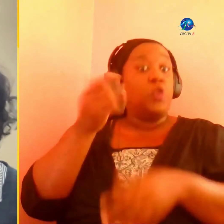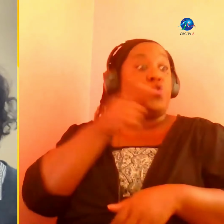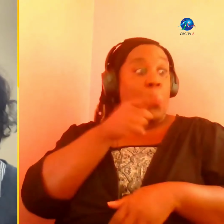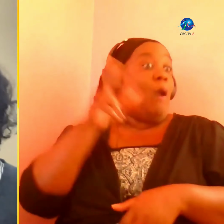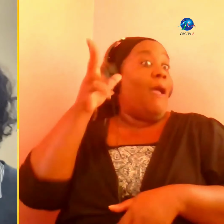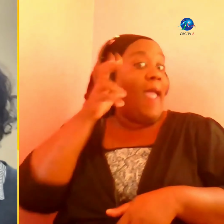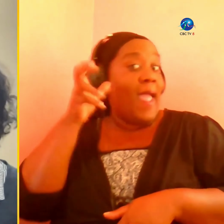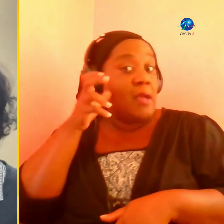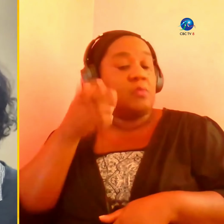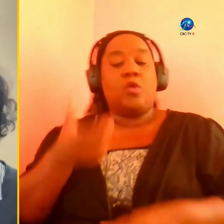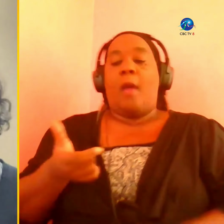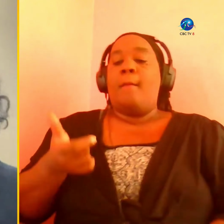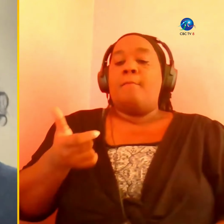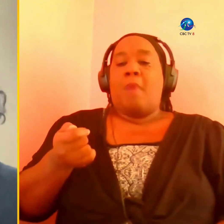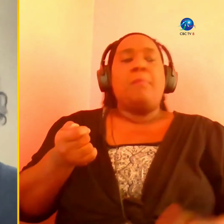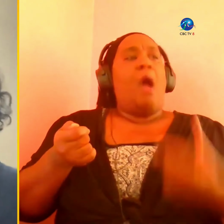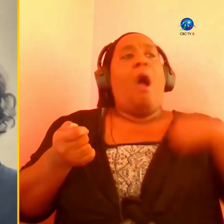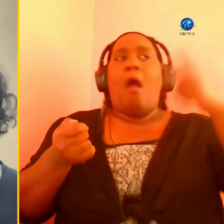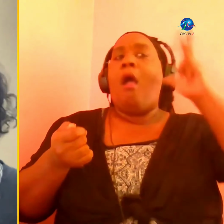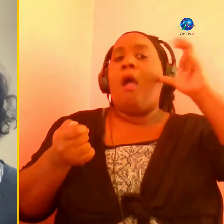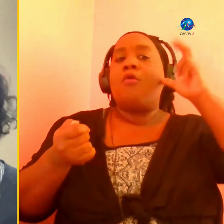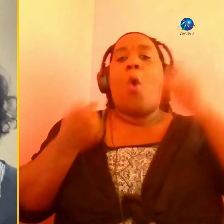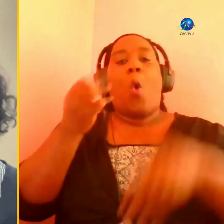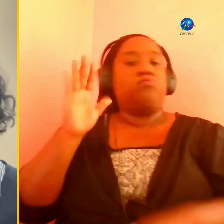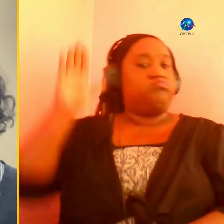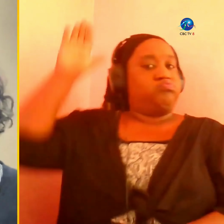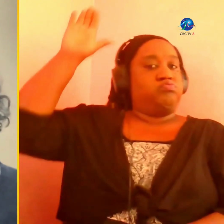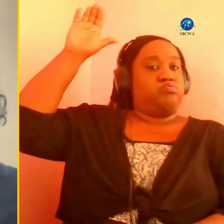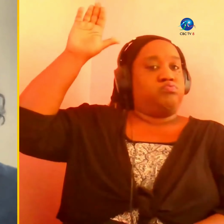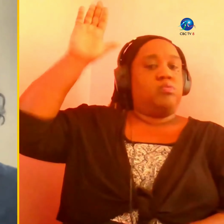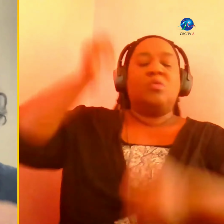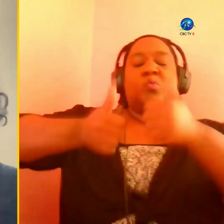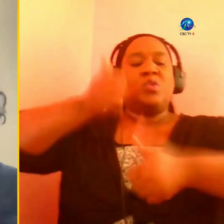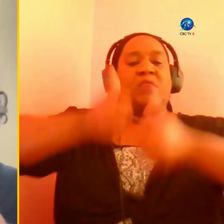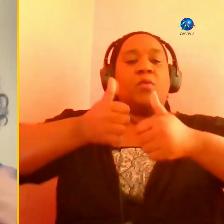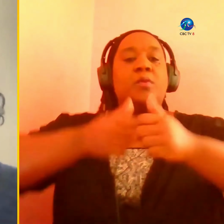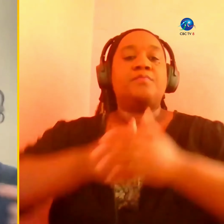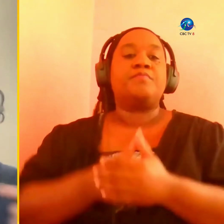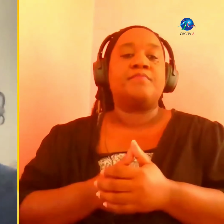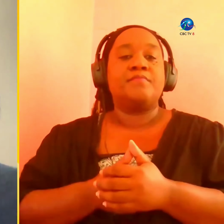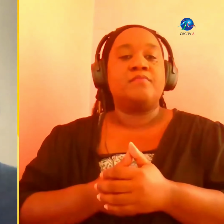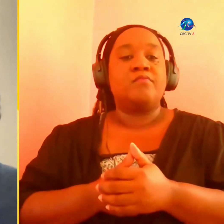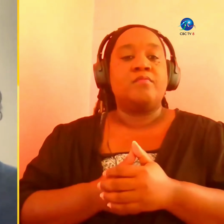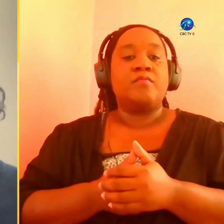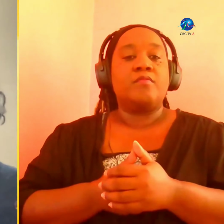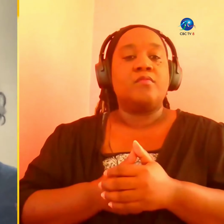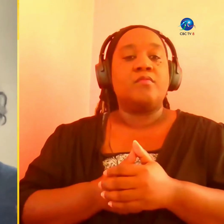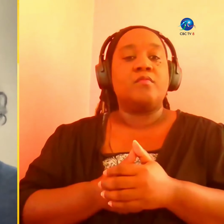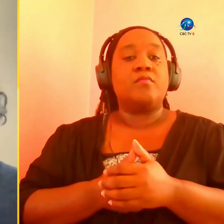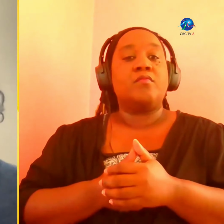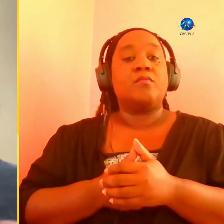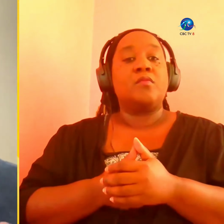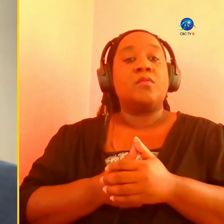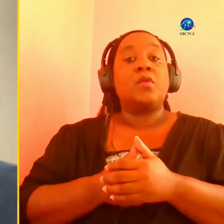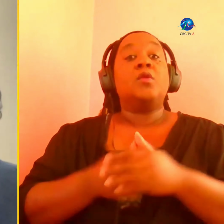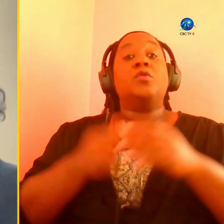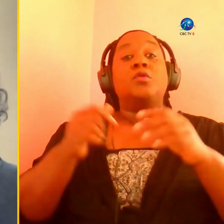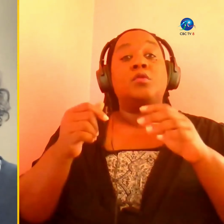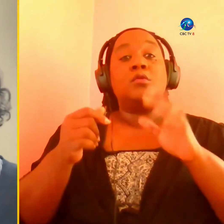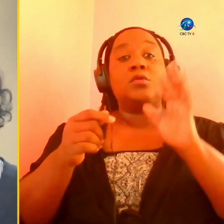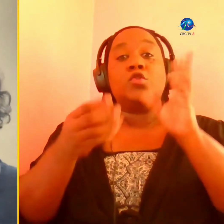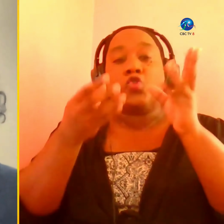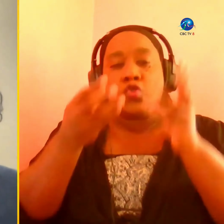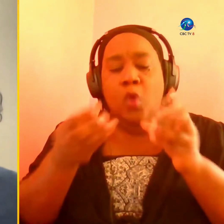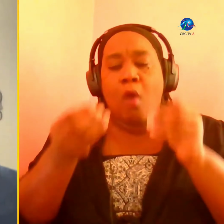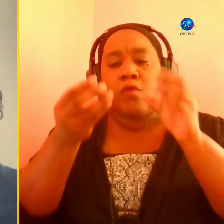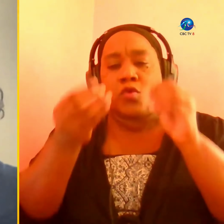pressing a button, raising your hand, whichever works. So then by progressively getting softer and with those beeps at certain